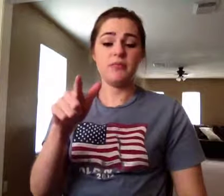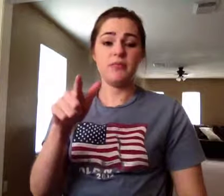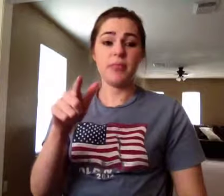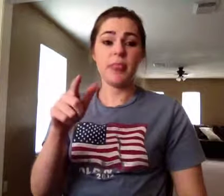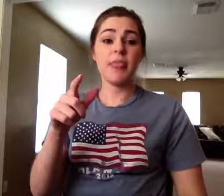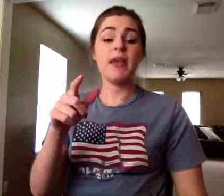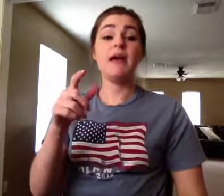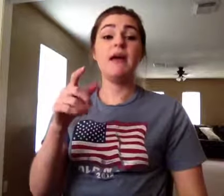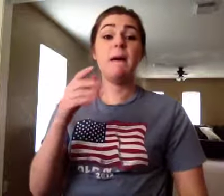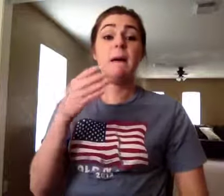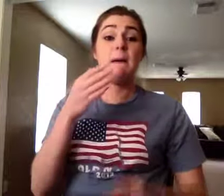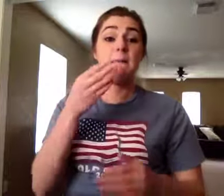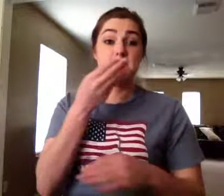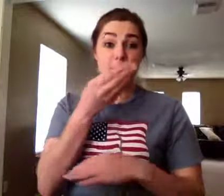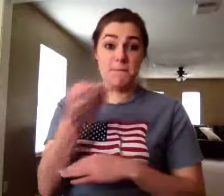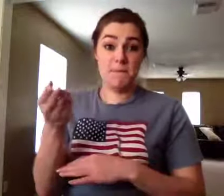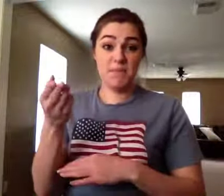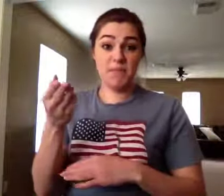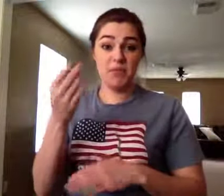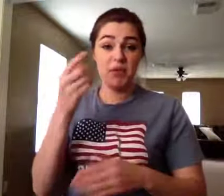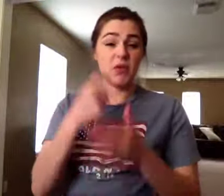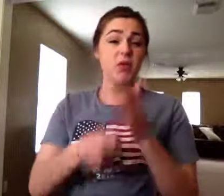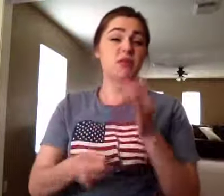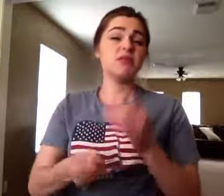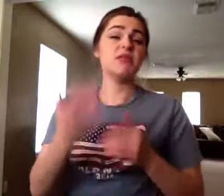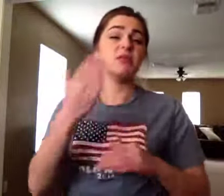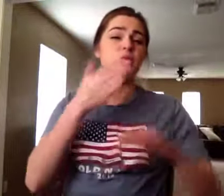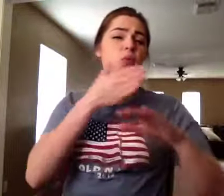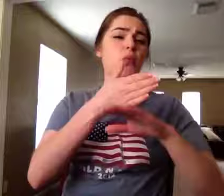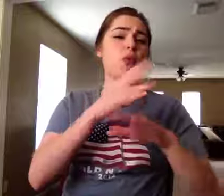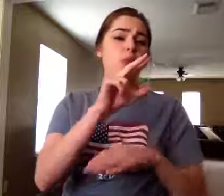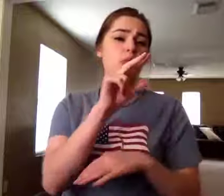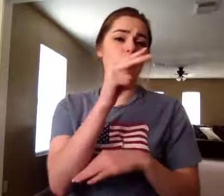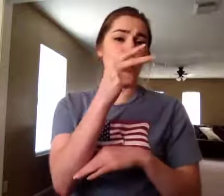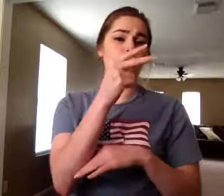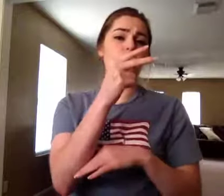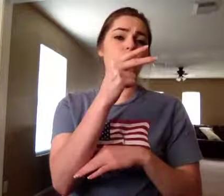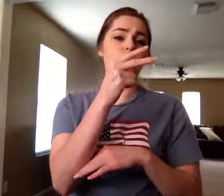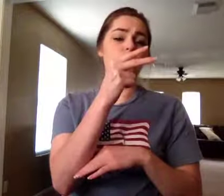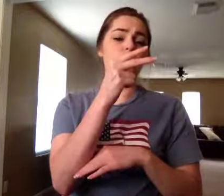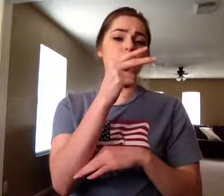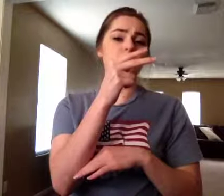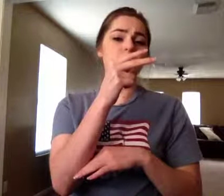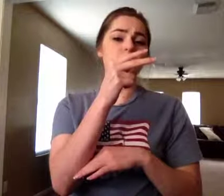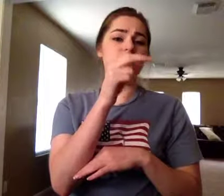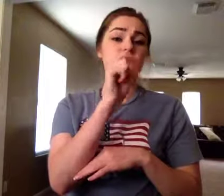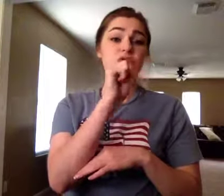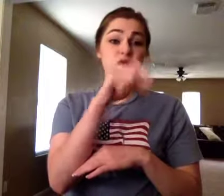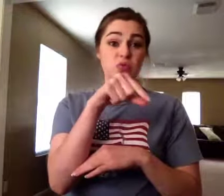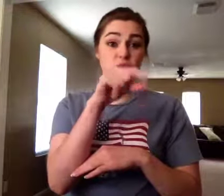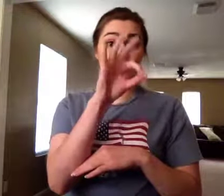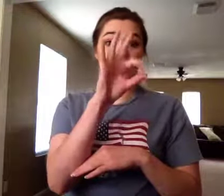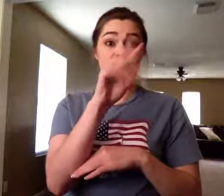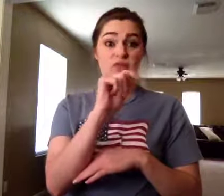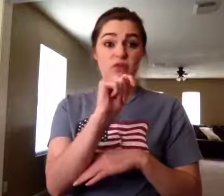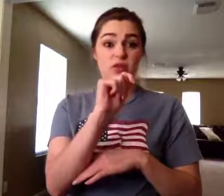let's see, the wood costs $3 per square foot, and the cement costs $14 per cubic